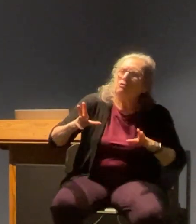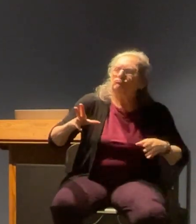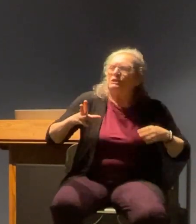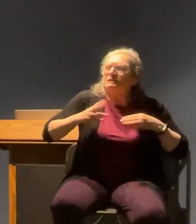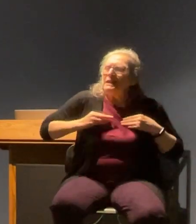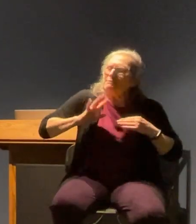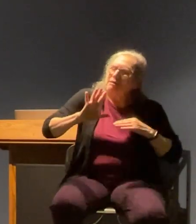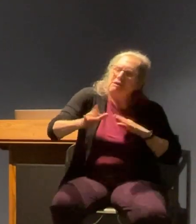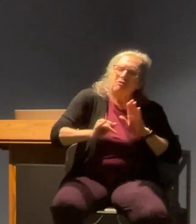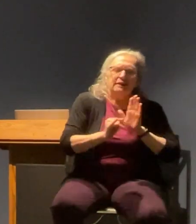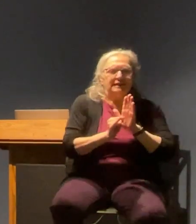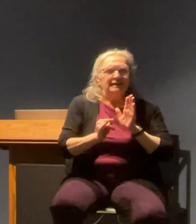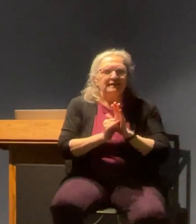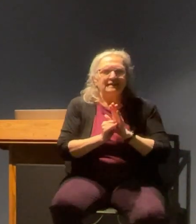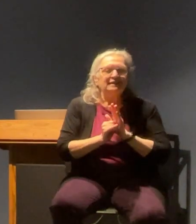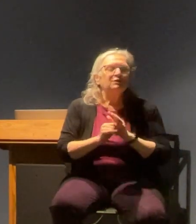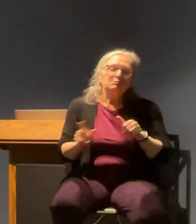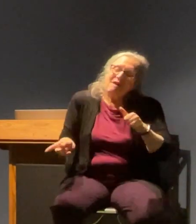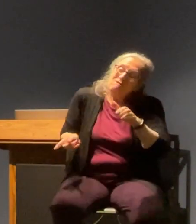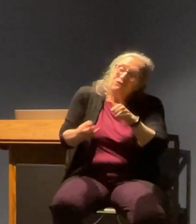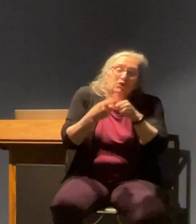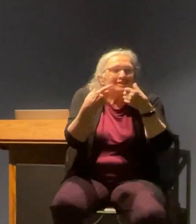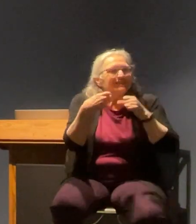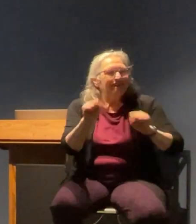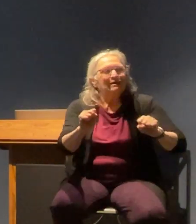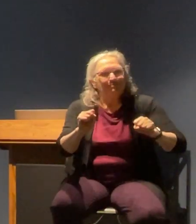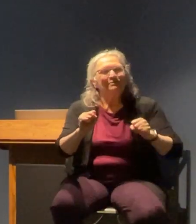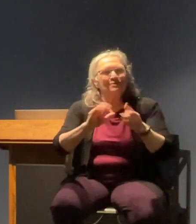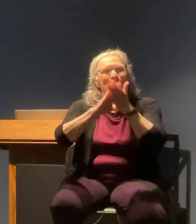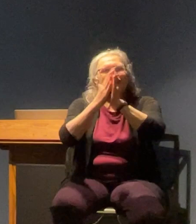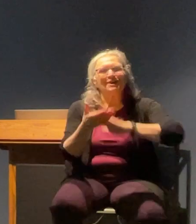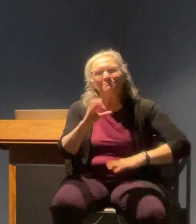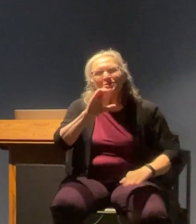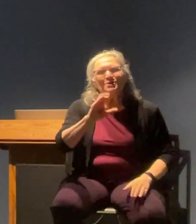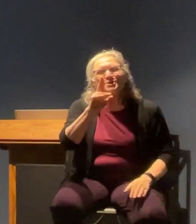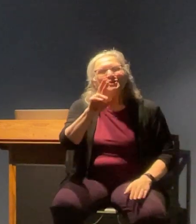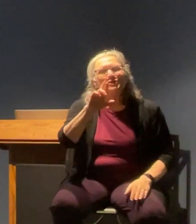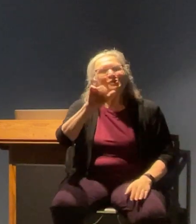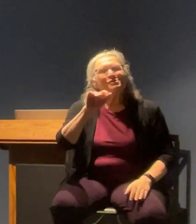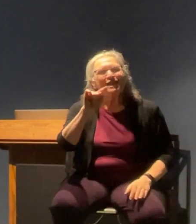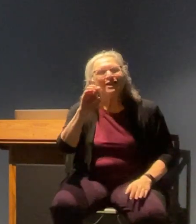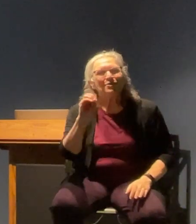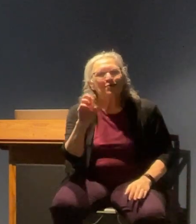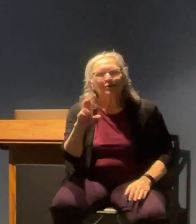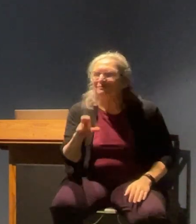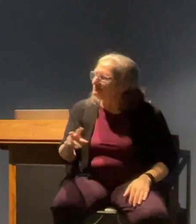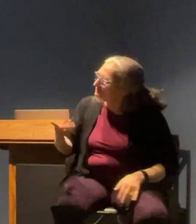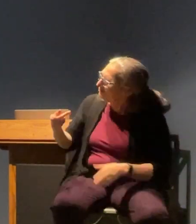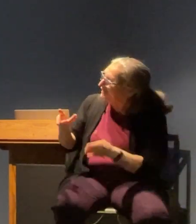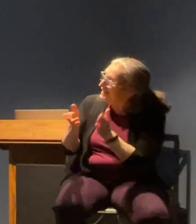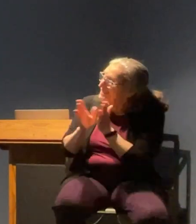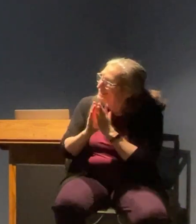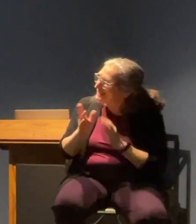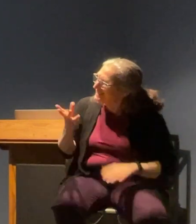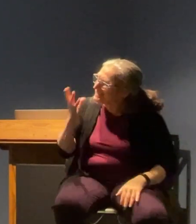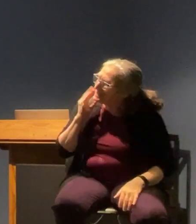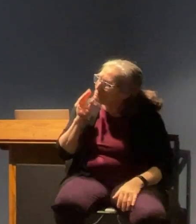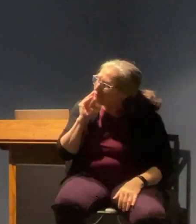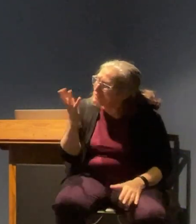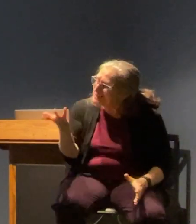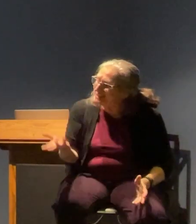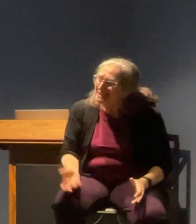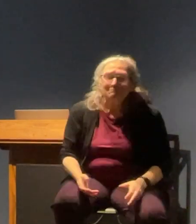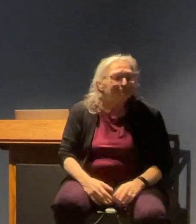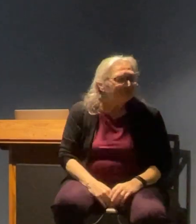my first attempt at being a curator. What was that experience like what did you learn in your in the curation